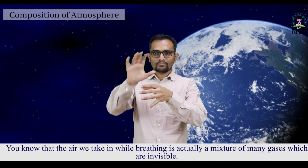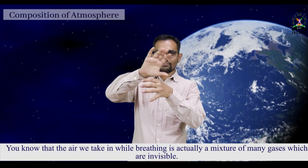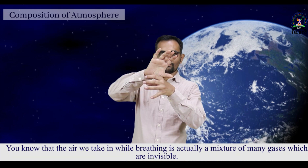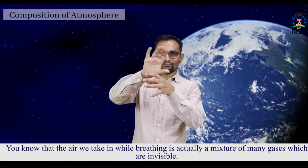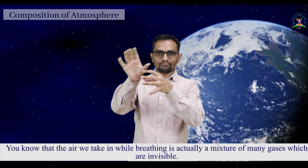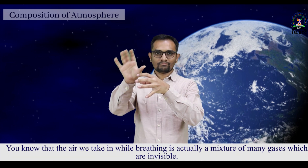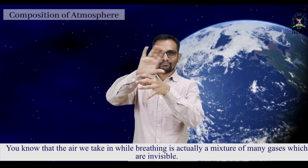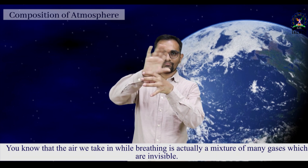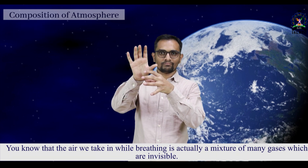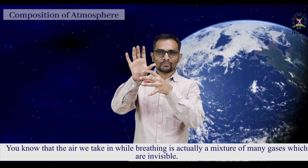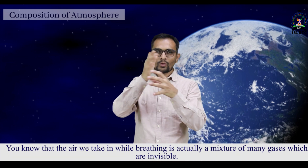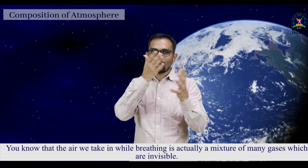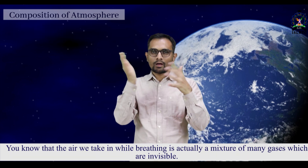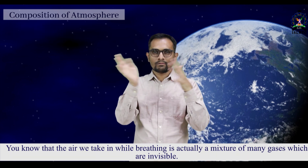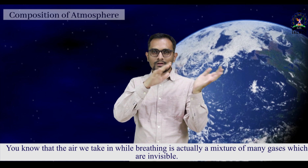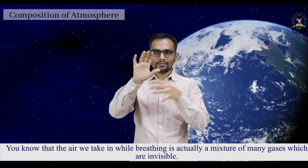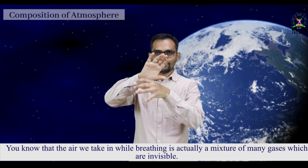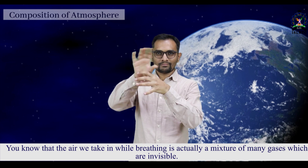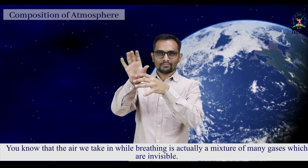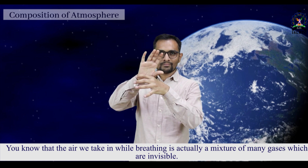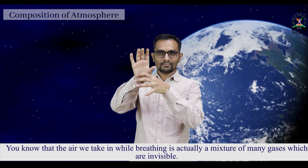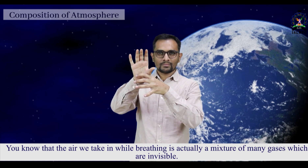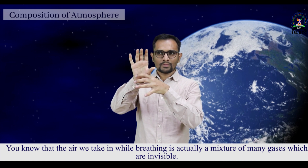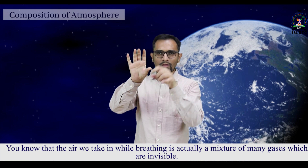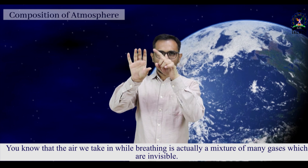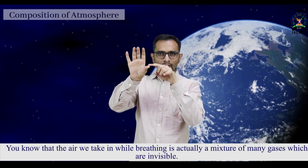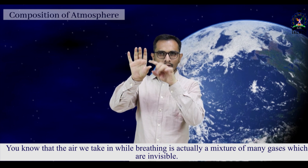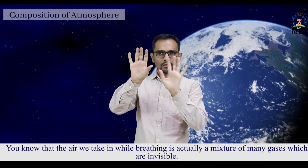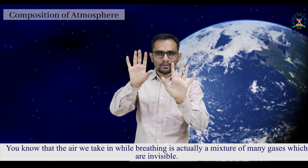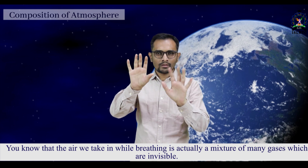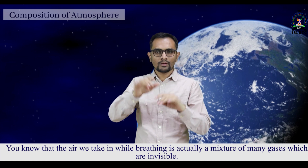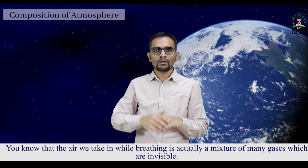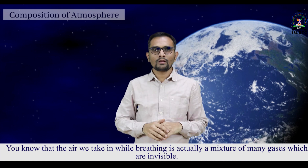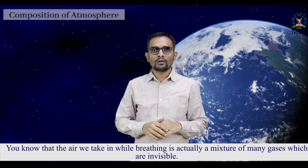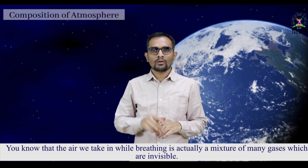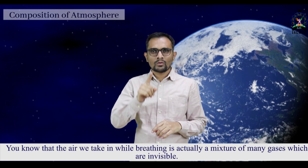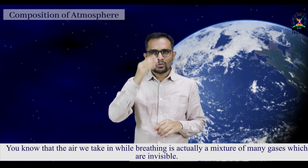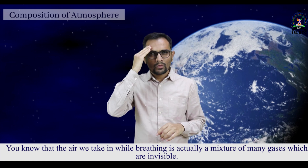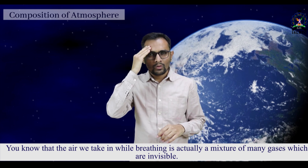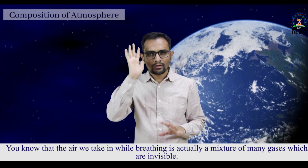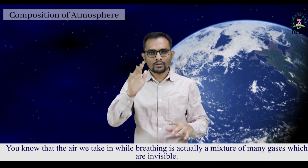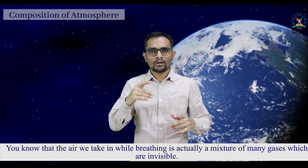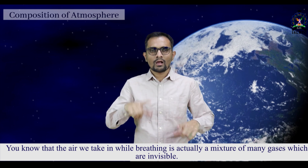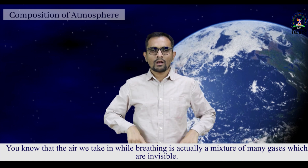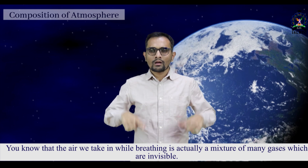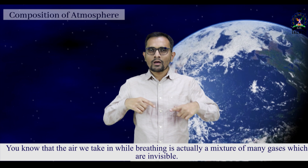You know that the air we take in while breathing is actually a mix